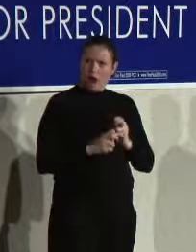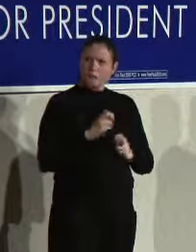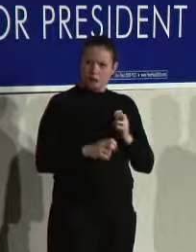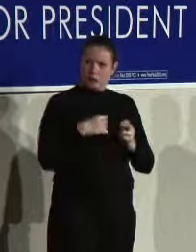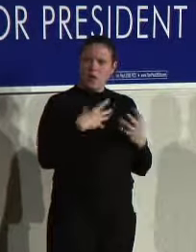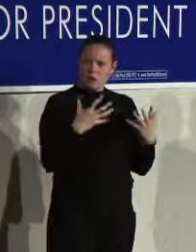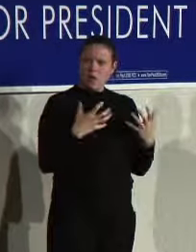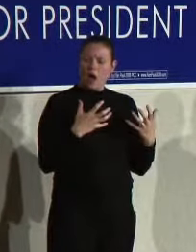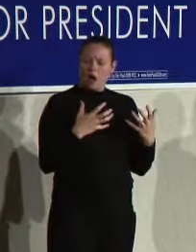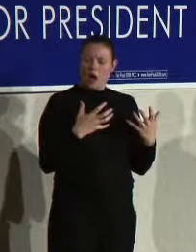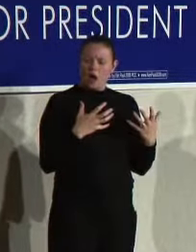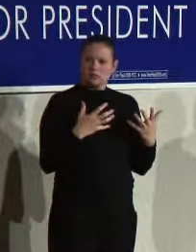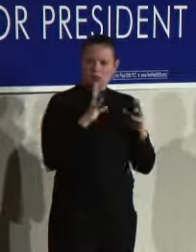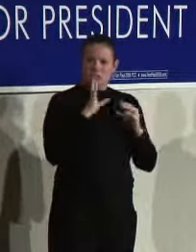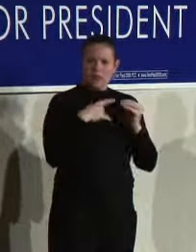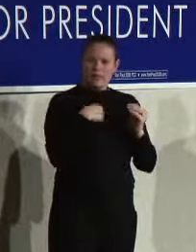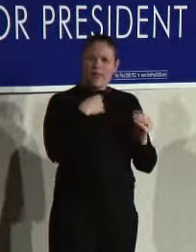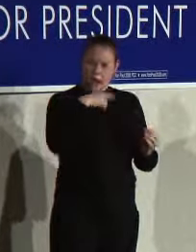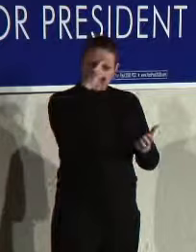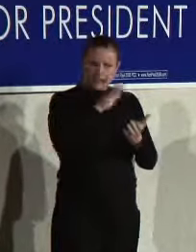to life. I believe that.